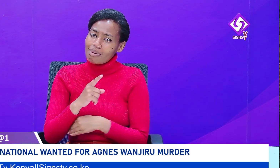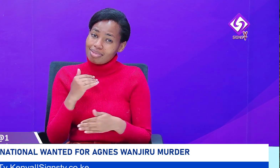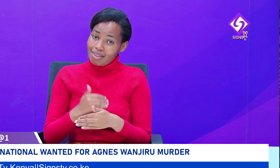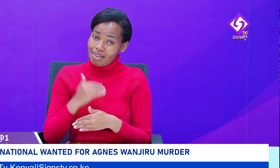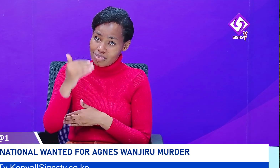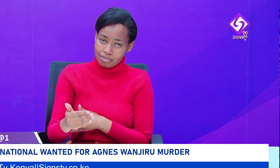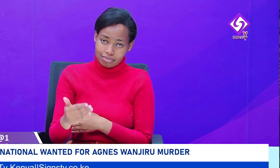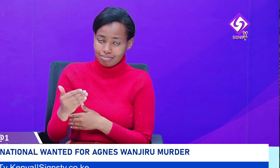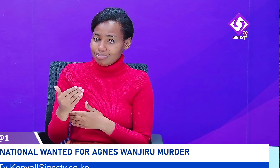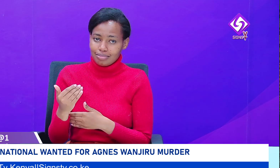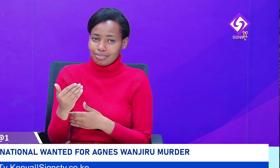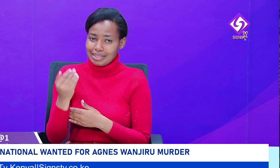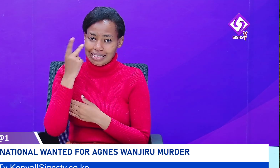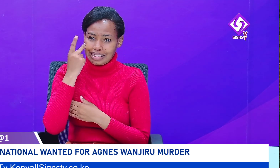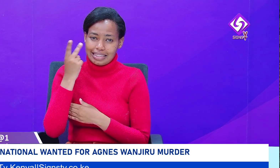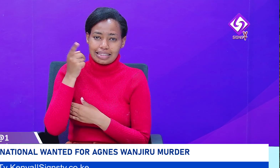seen with British soldiers.